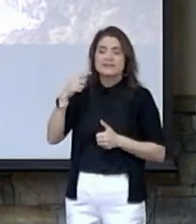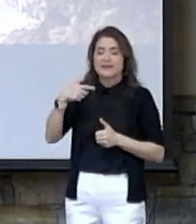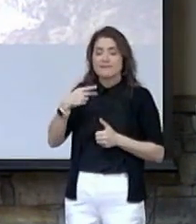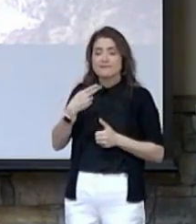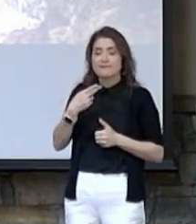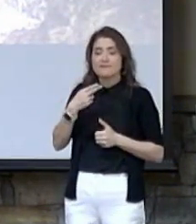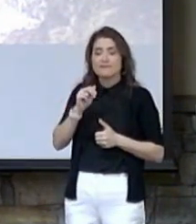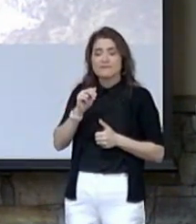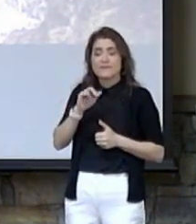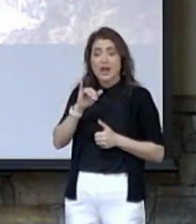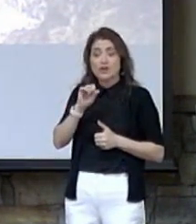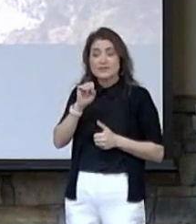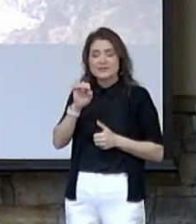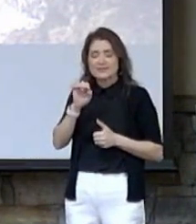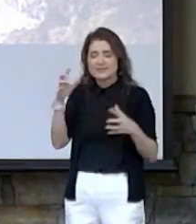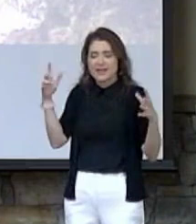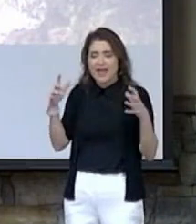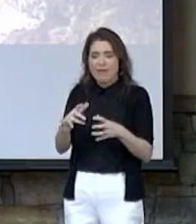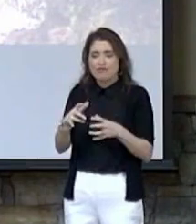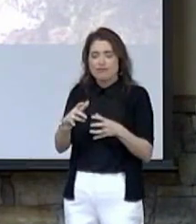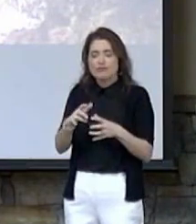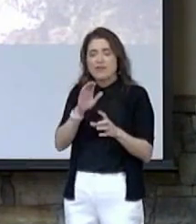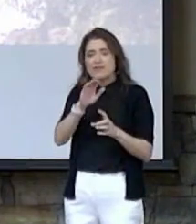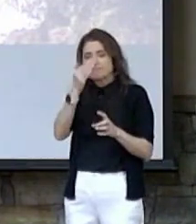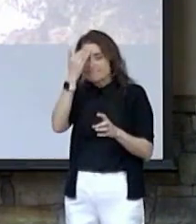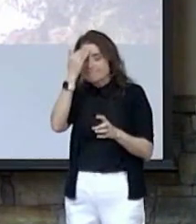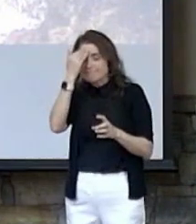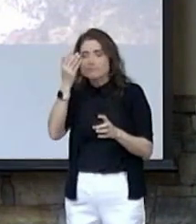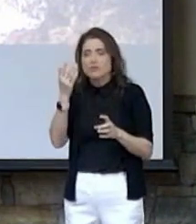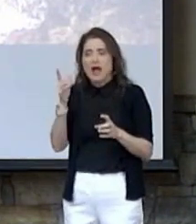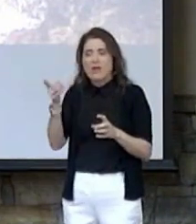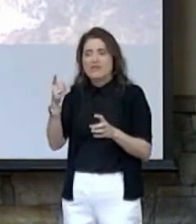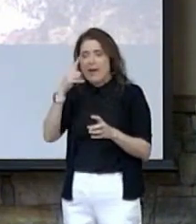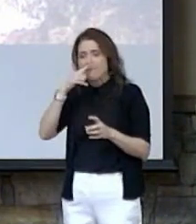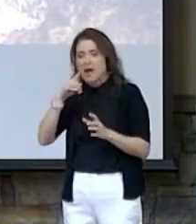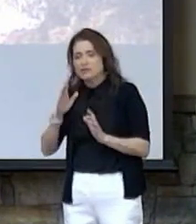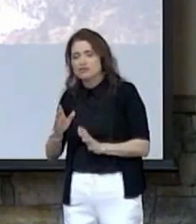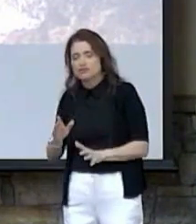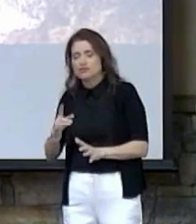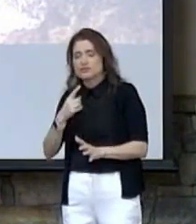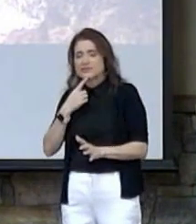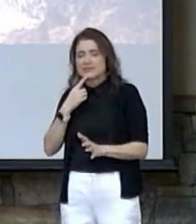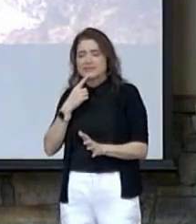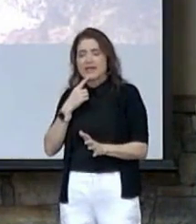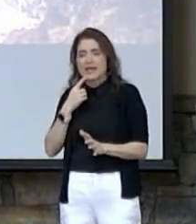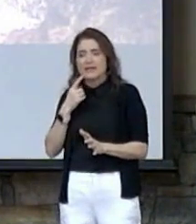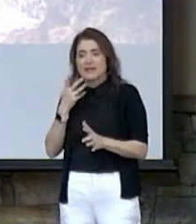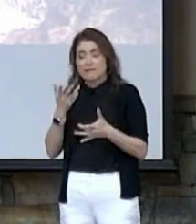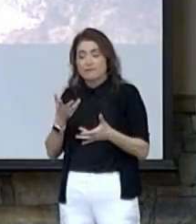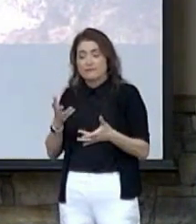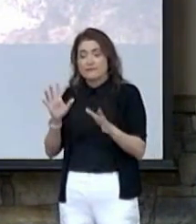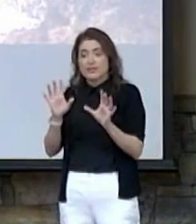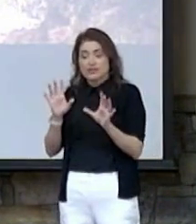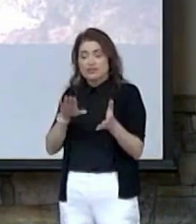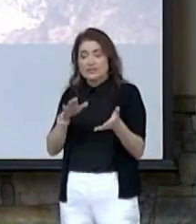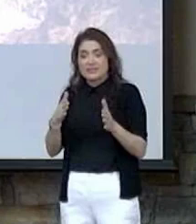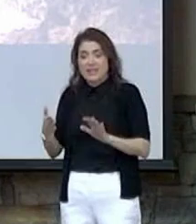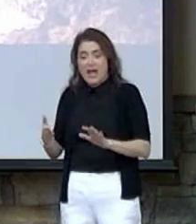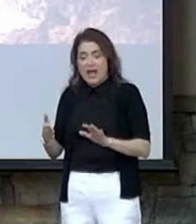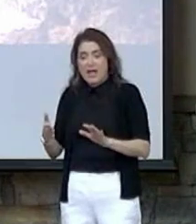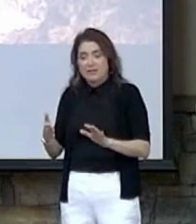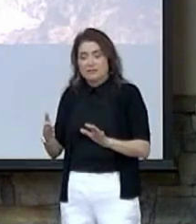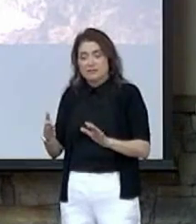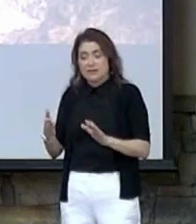said, "Sir, we remember how that impostor said while he was still alive, 'After 3 days, I will